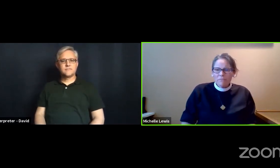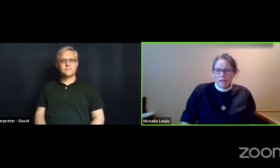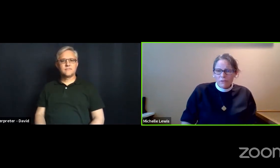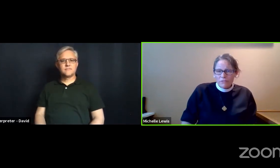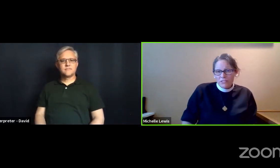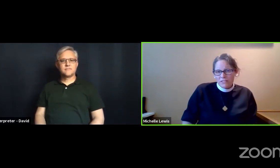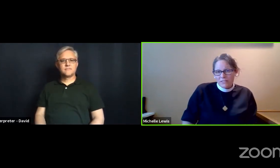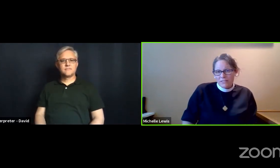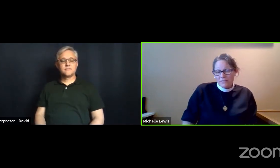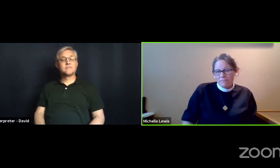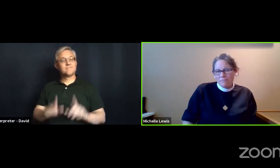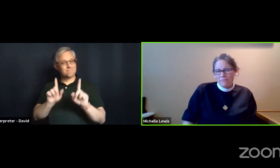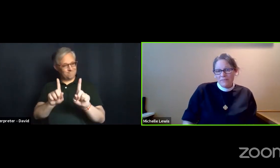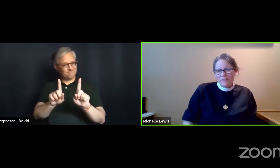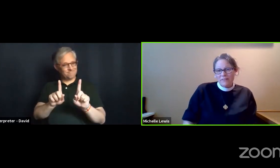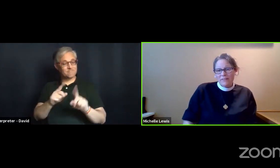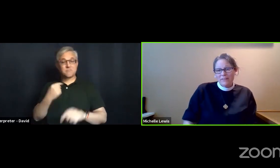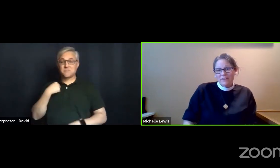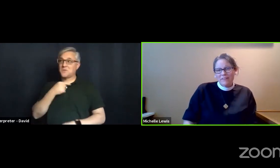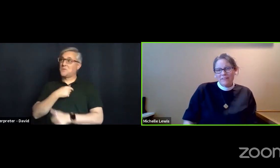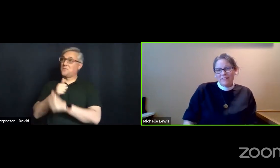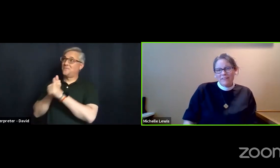And we follow Jesus.